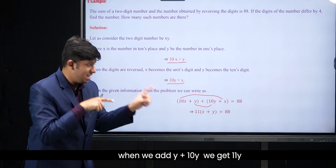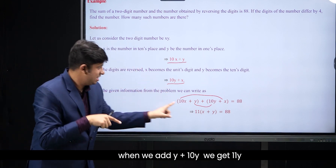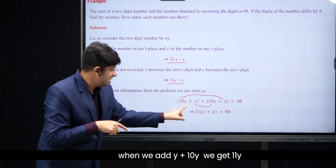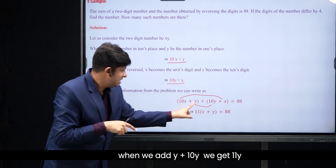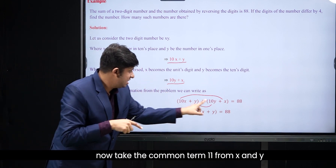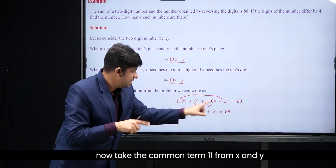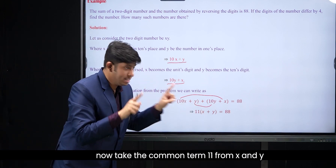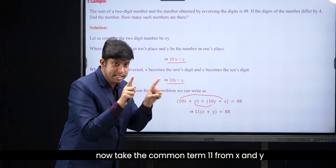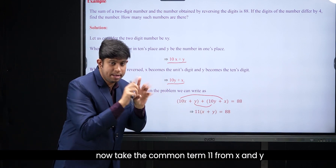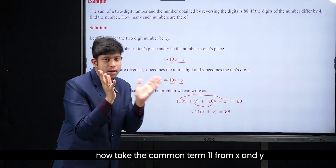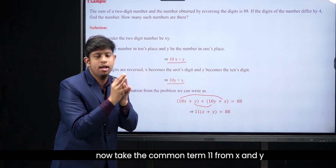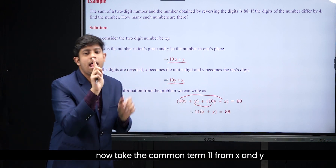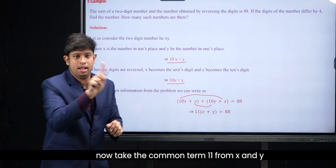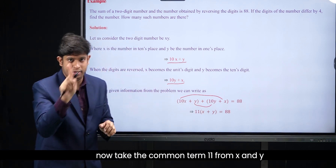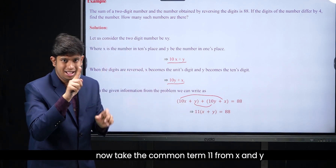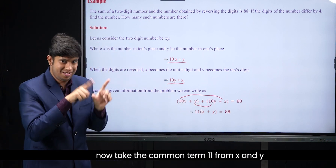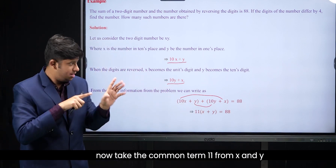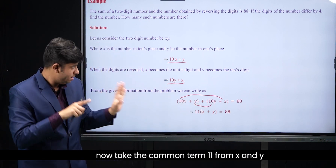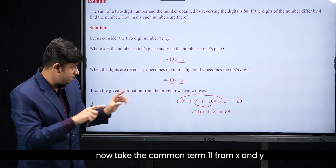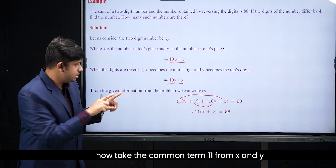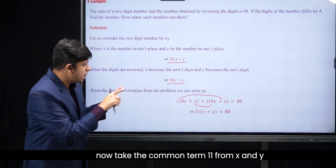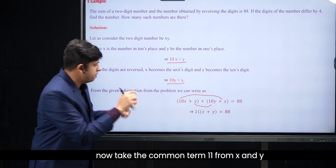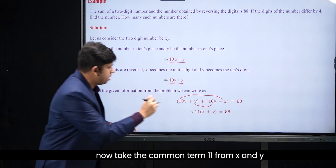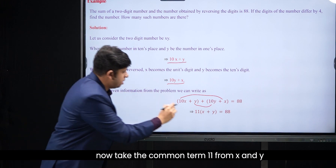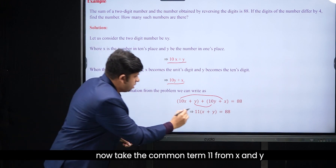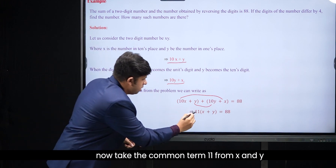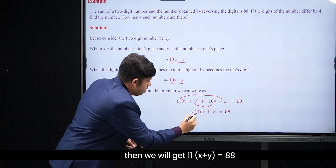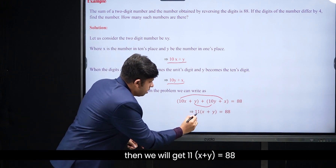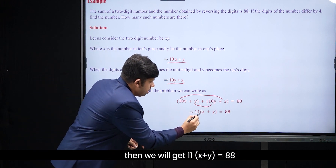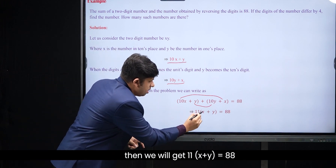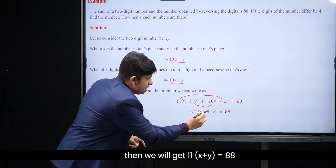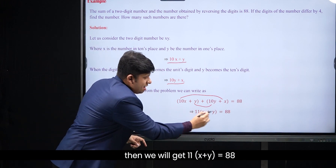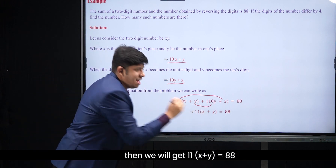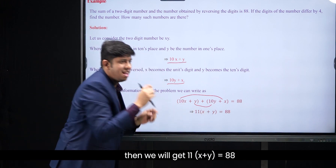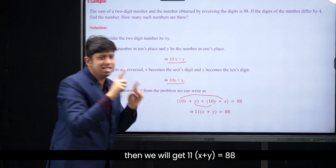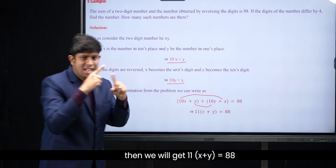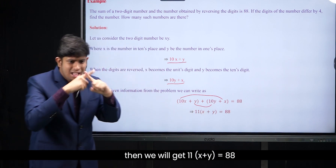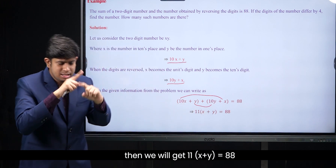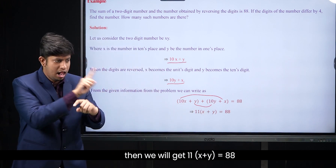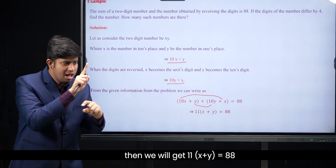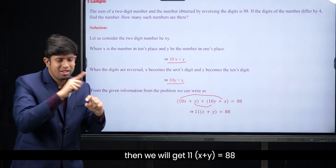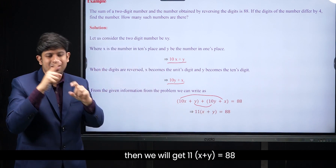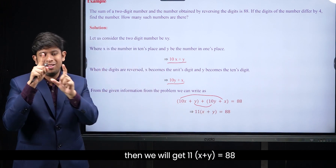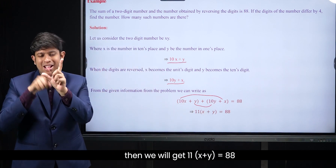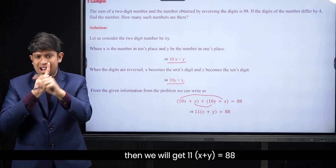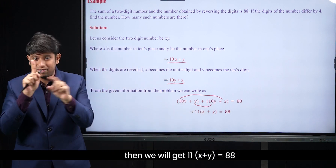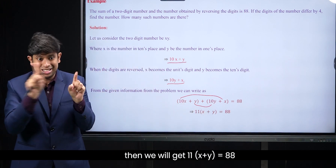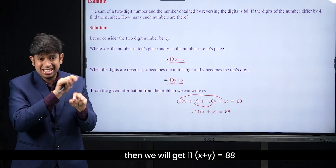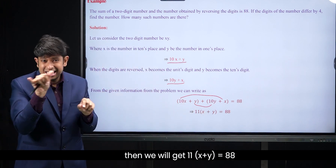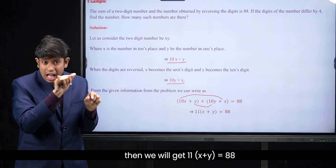Now take the common term 11 from x and y. Then we will get 11 into x plus y is equal to